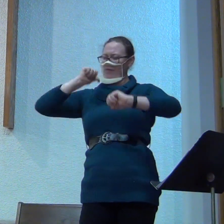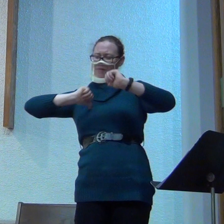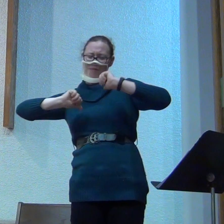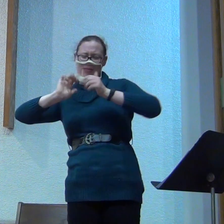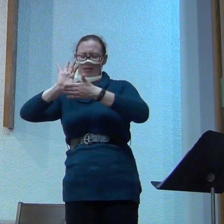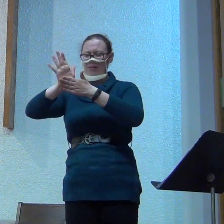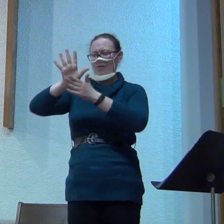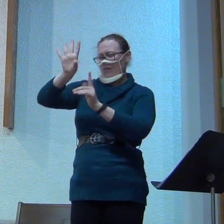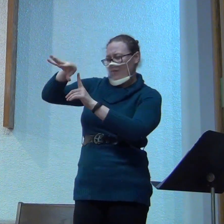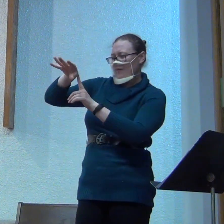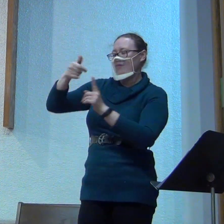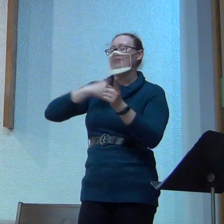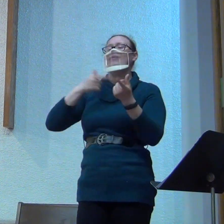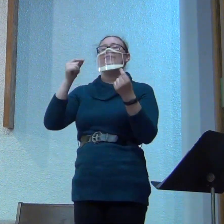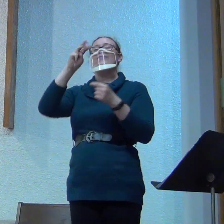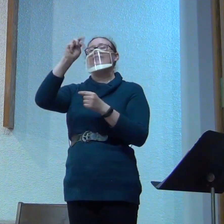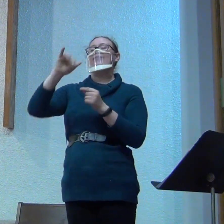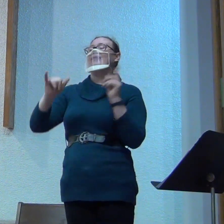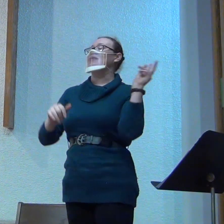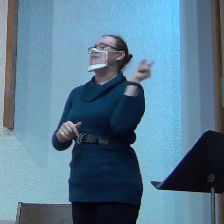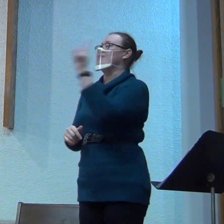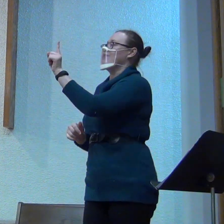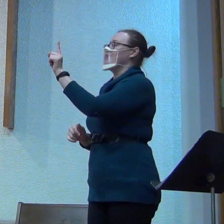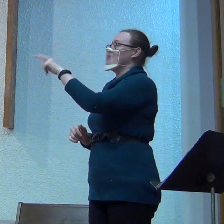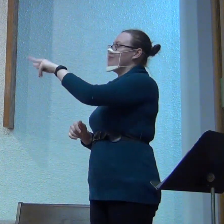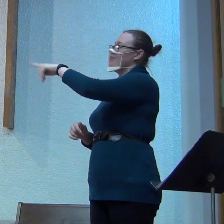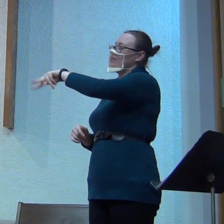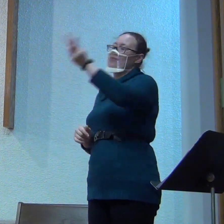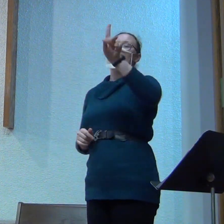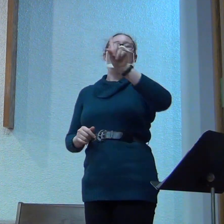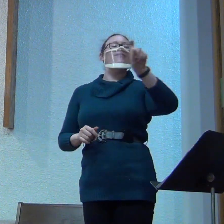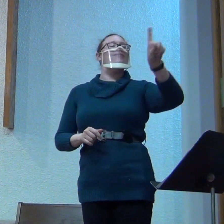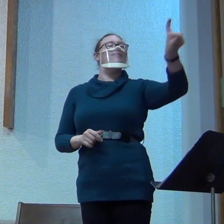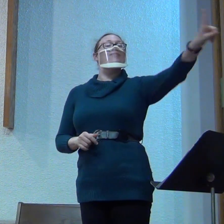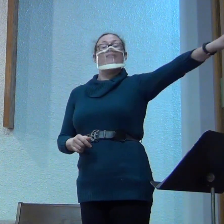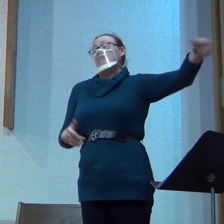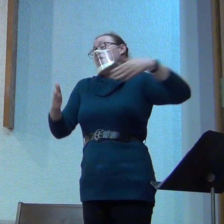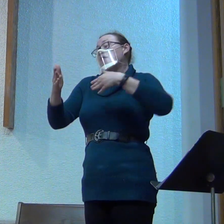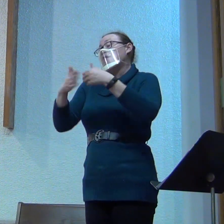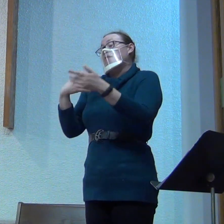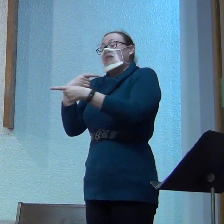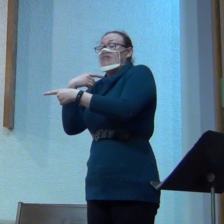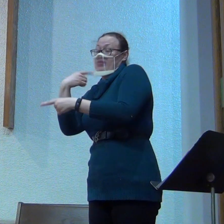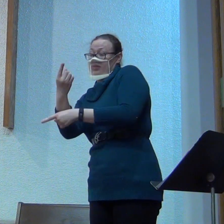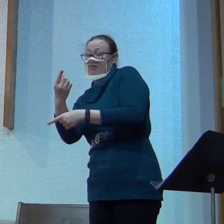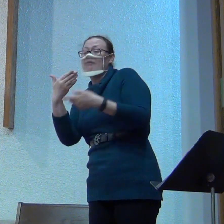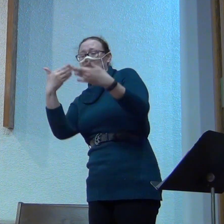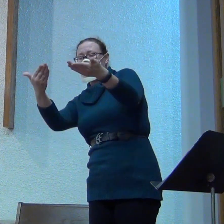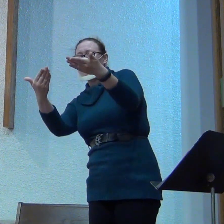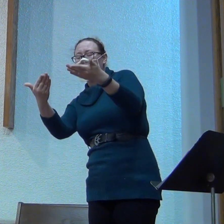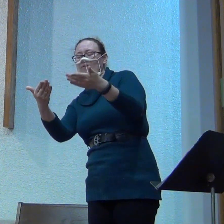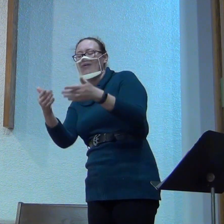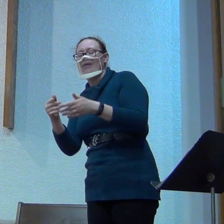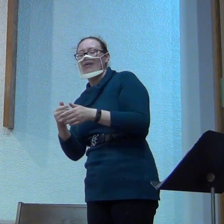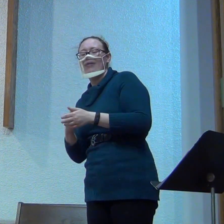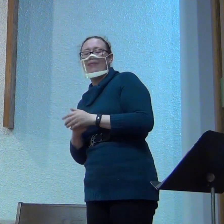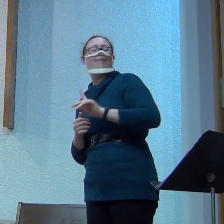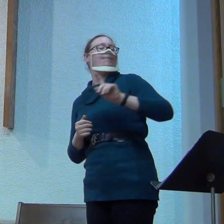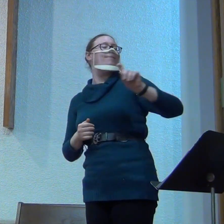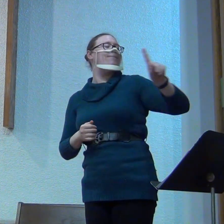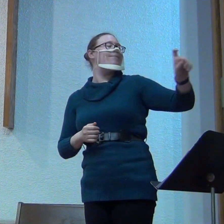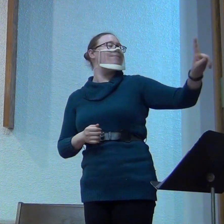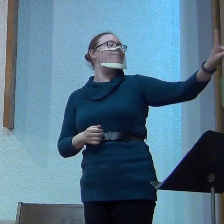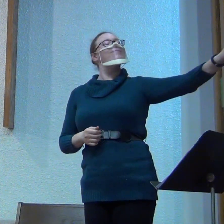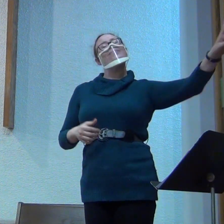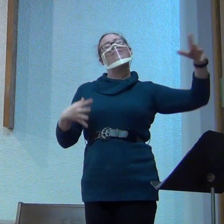the stage, I would have Mary just turn around and leave. You know, whatever he says to do, just go ahead and do it. And then walk